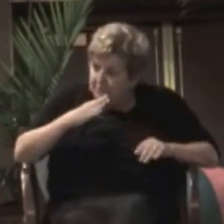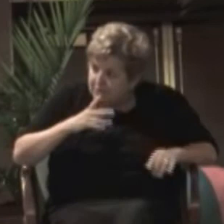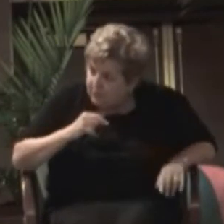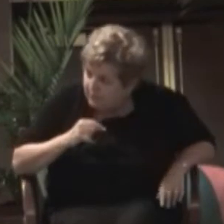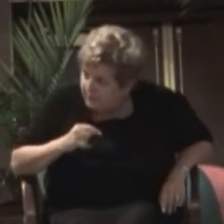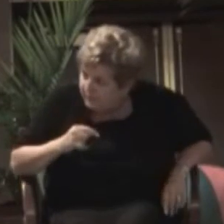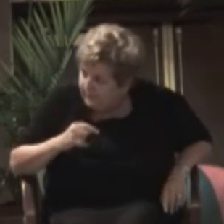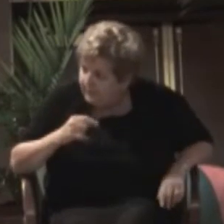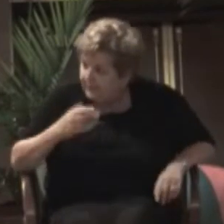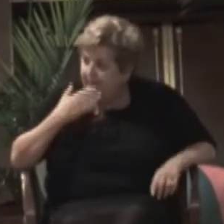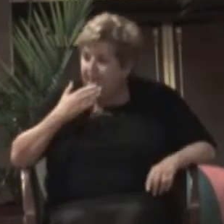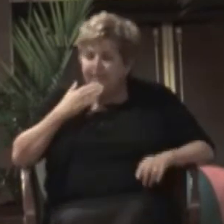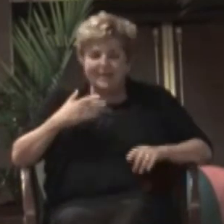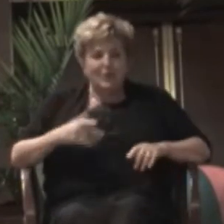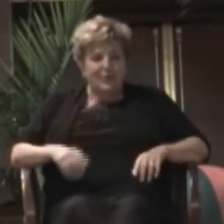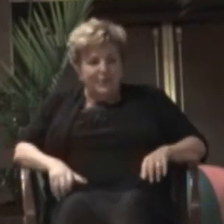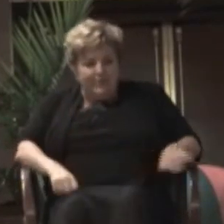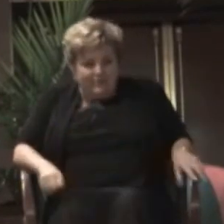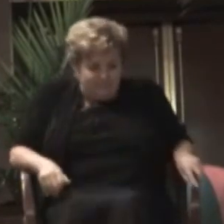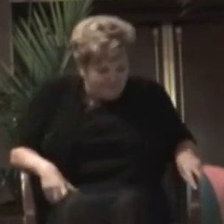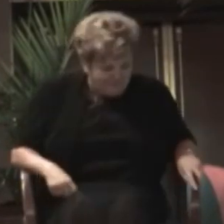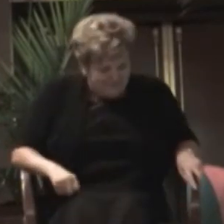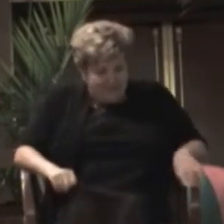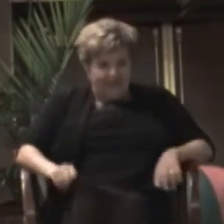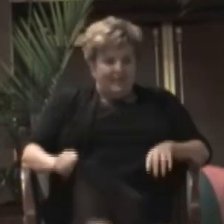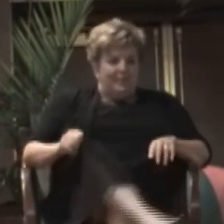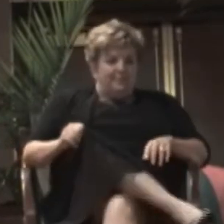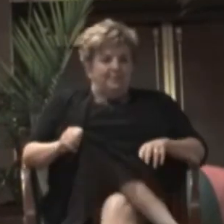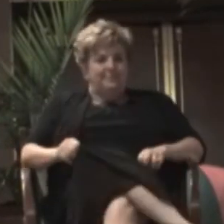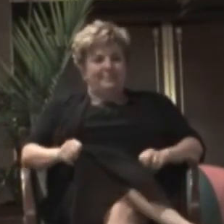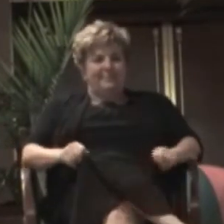much. I was saving that last drop. You saved my life.